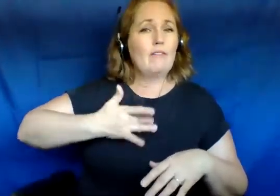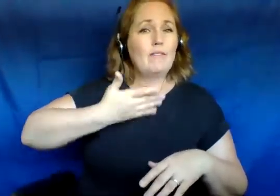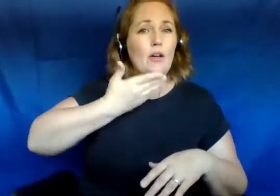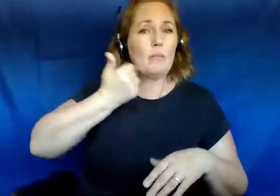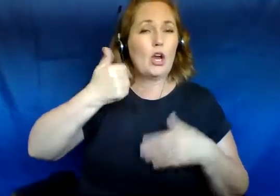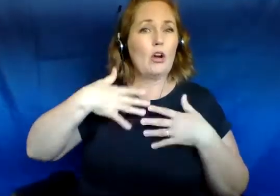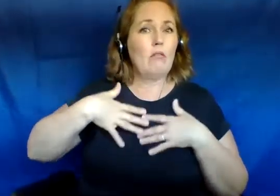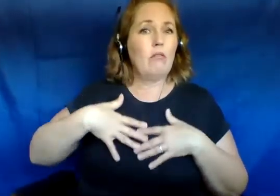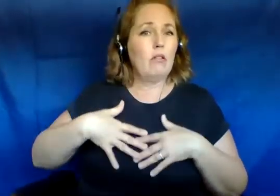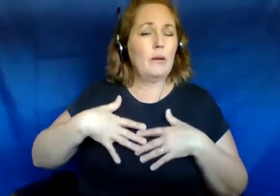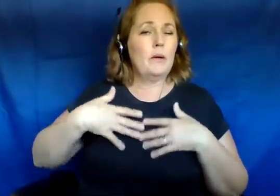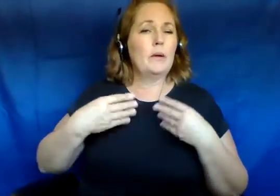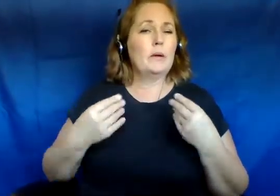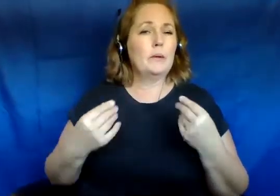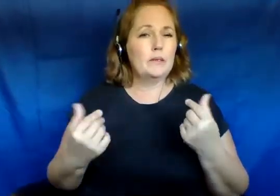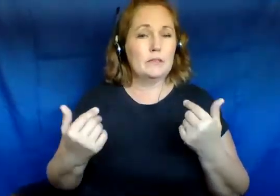lifted.